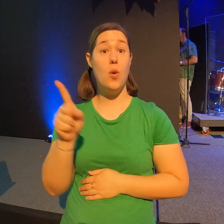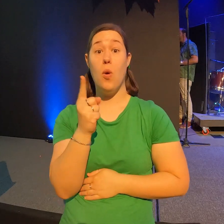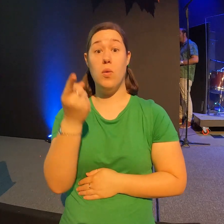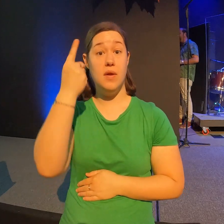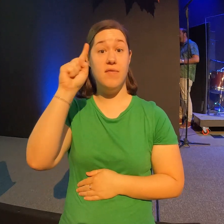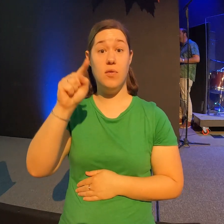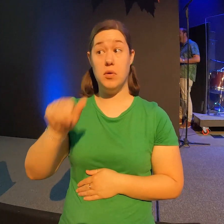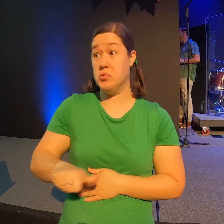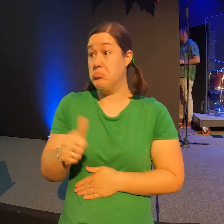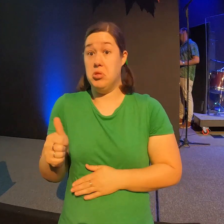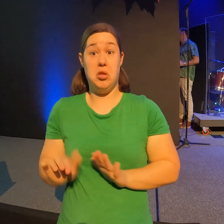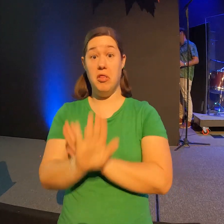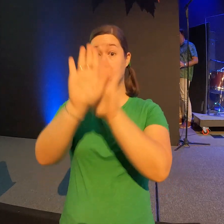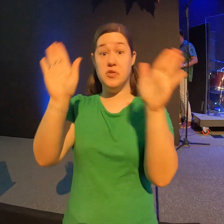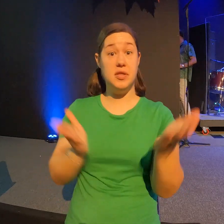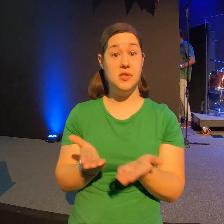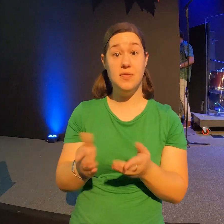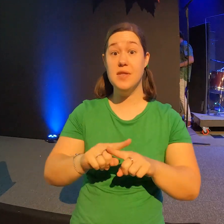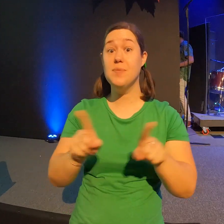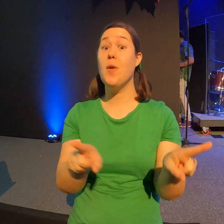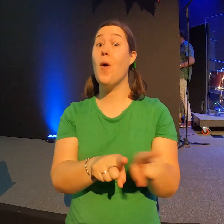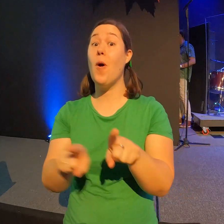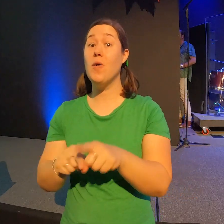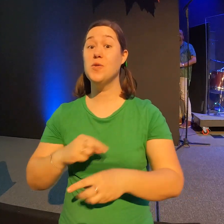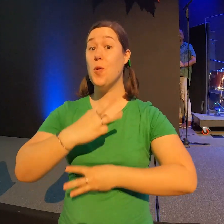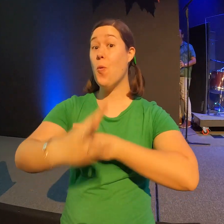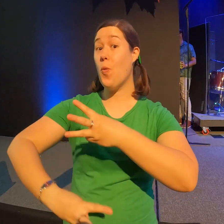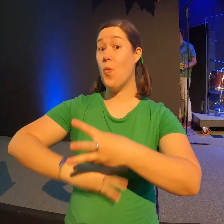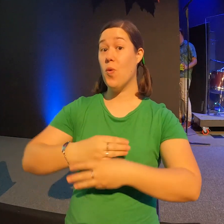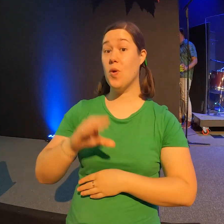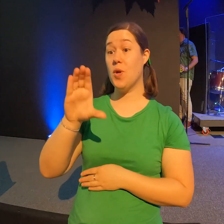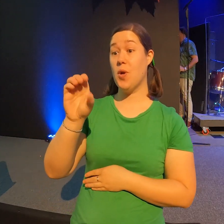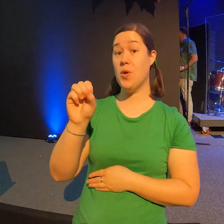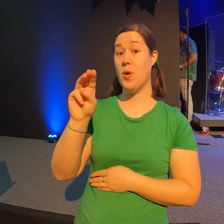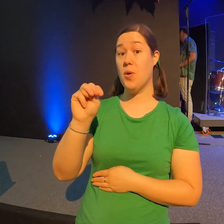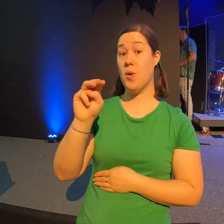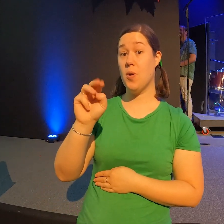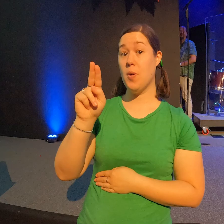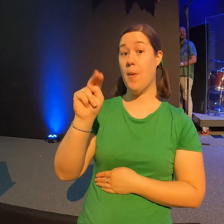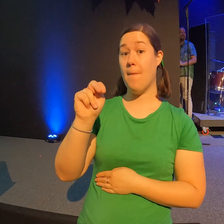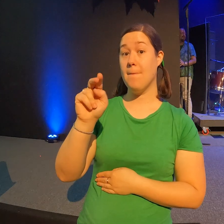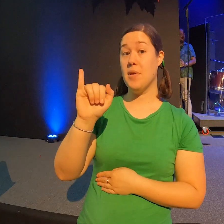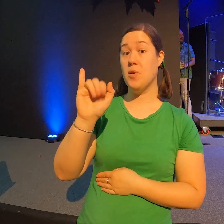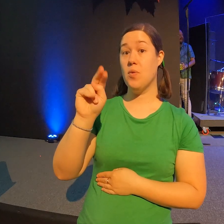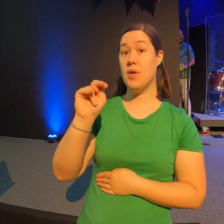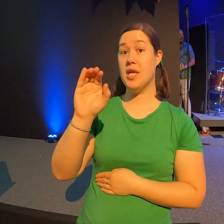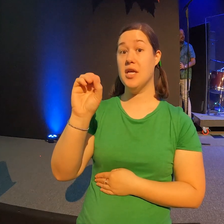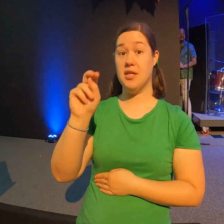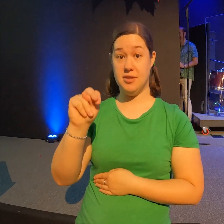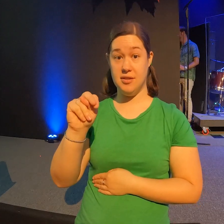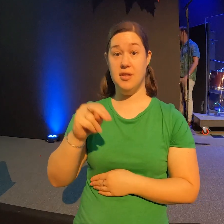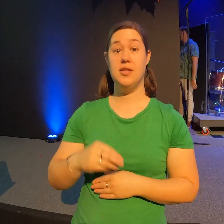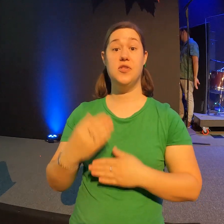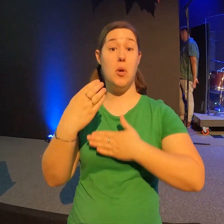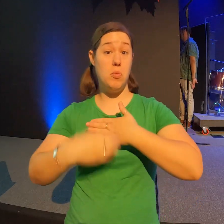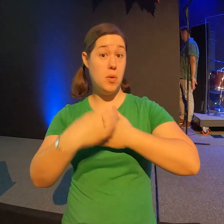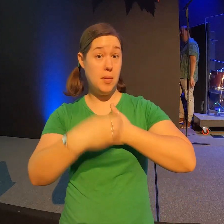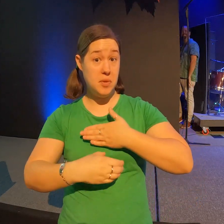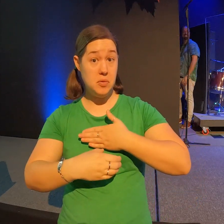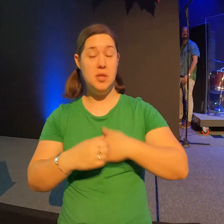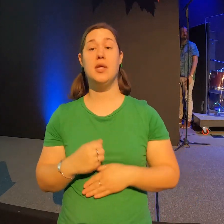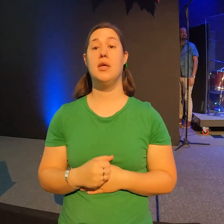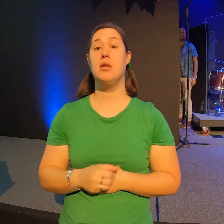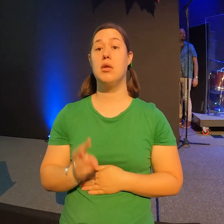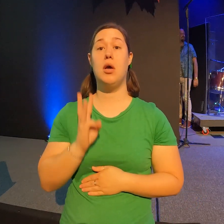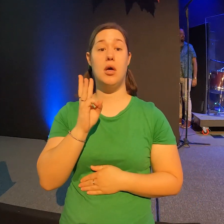also for World Communion Sunday. And so as we celebrate communion every month, we are doing it today as United Methodist Churches